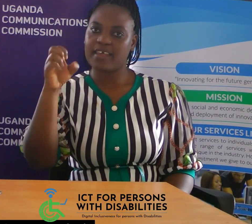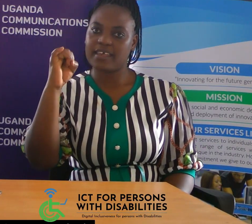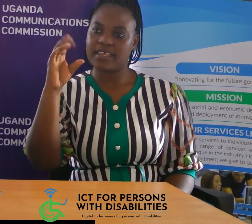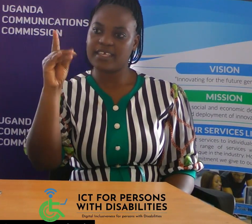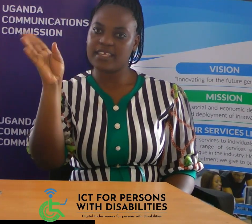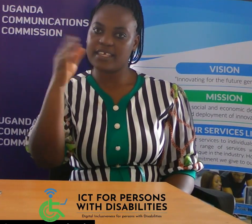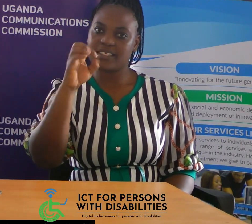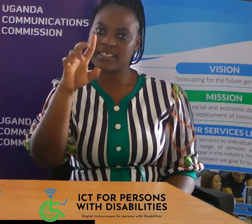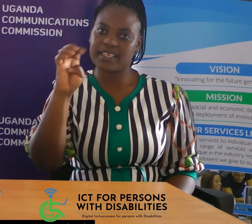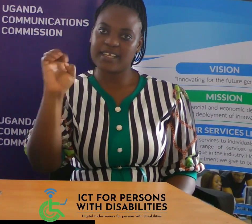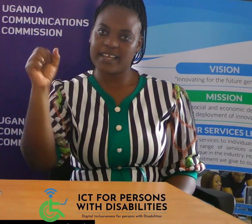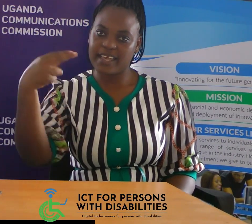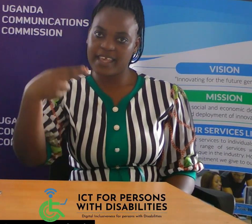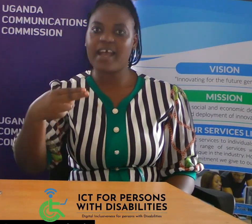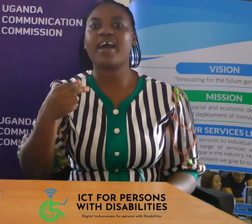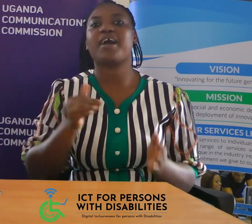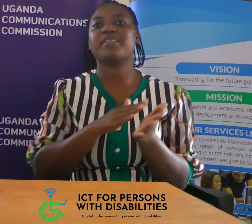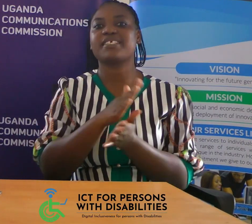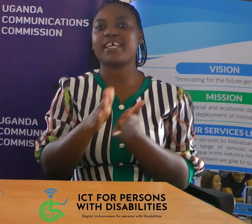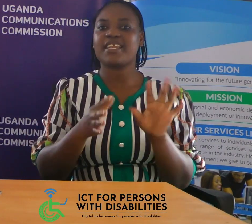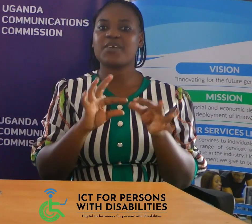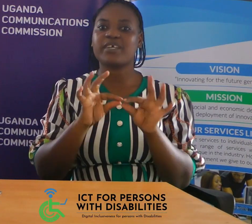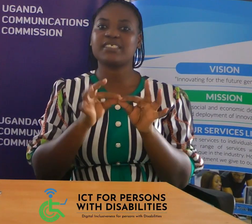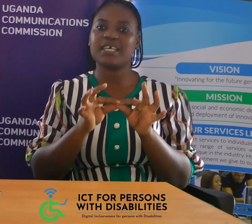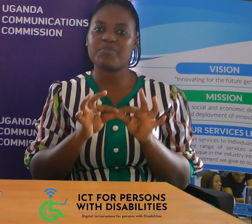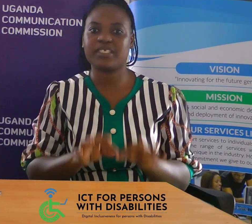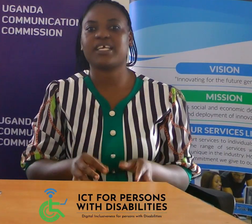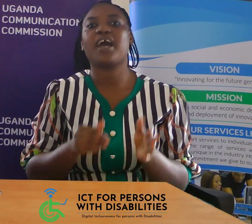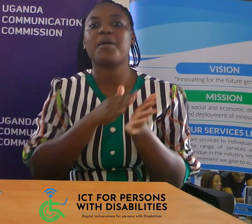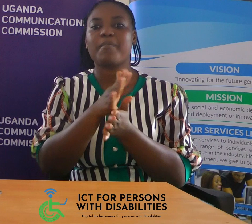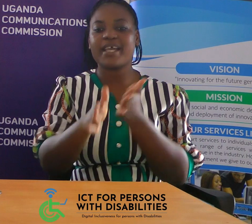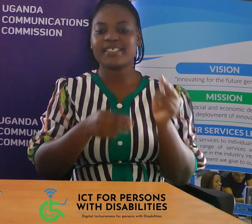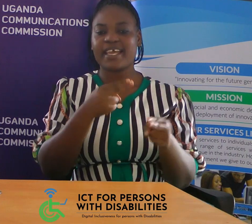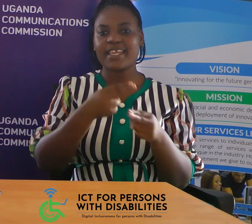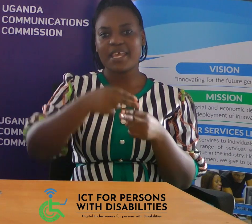All right, thank you, Enid.